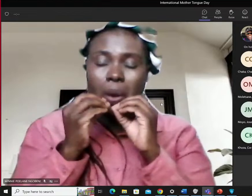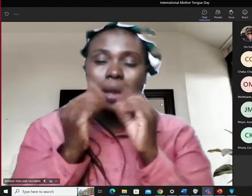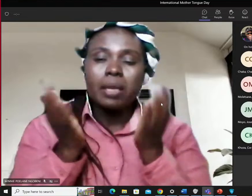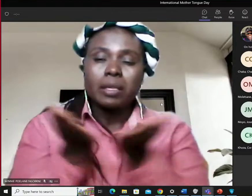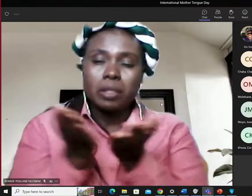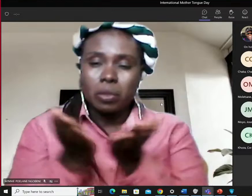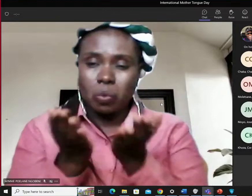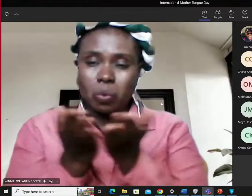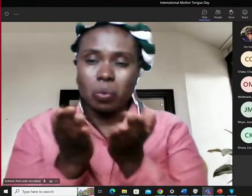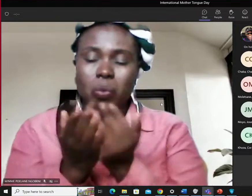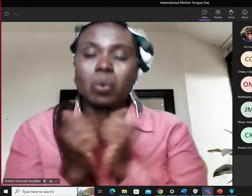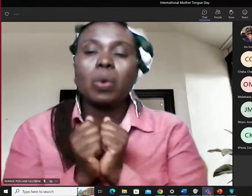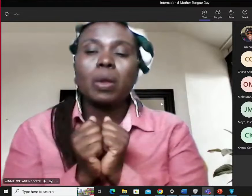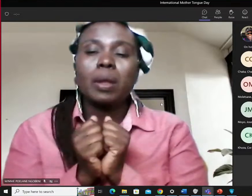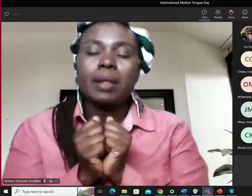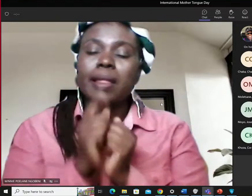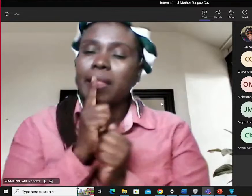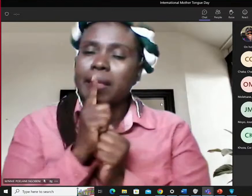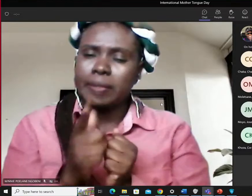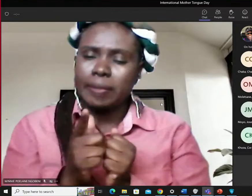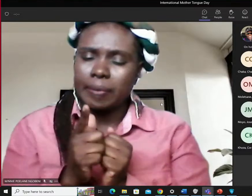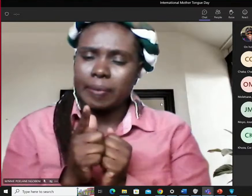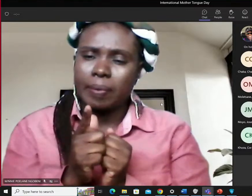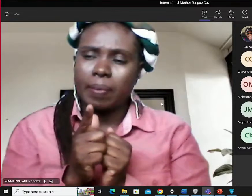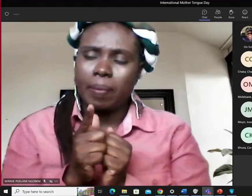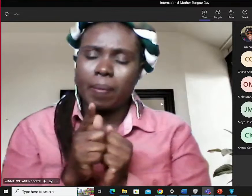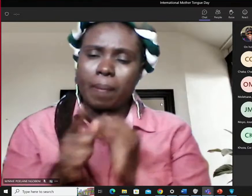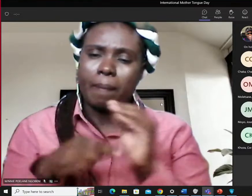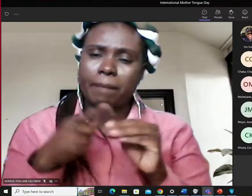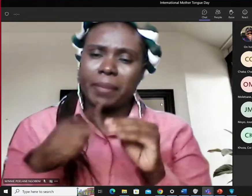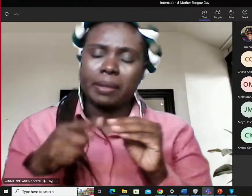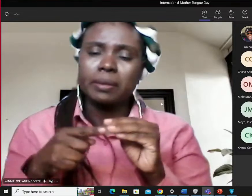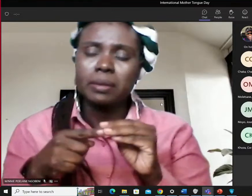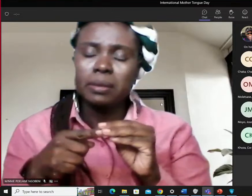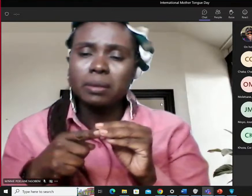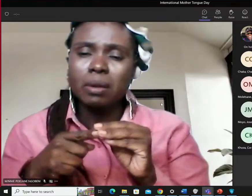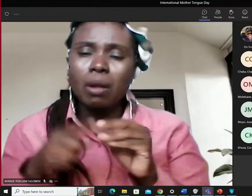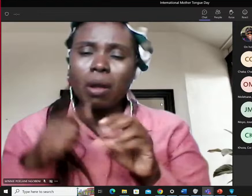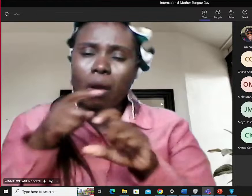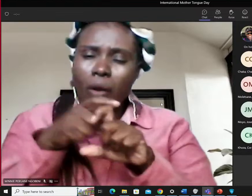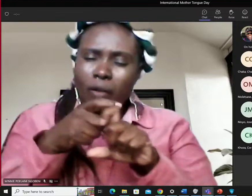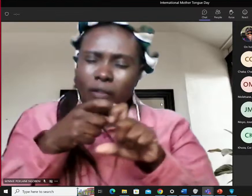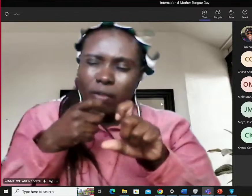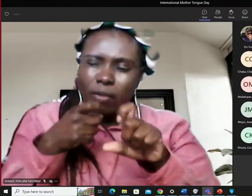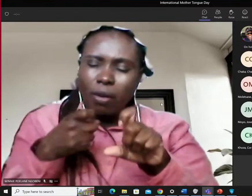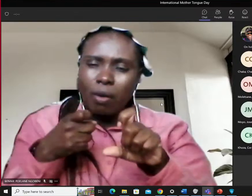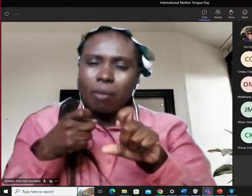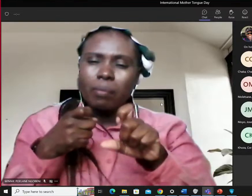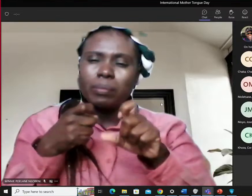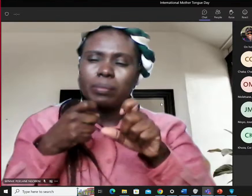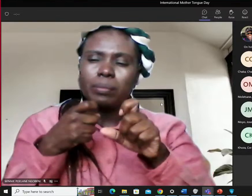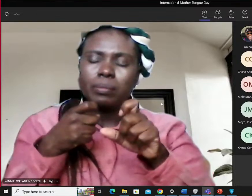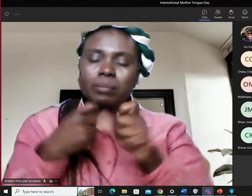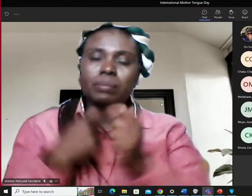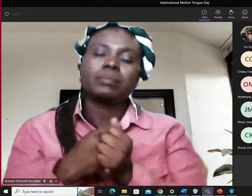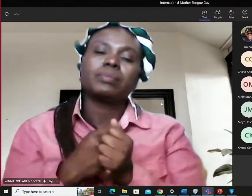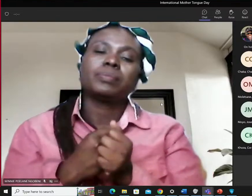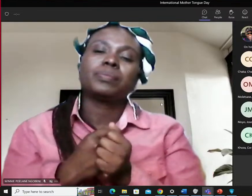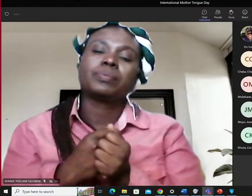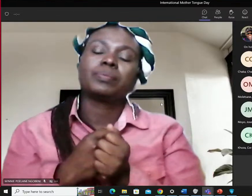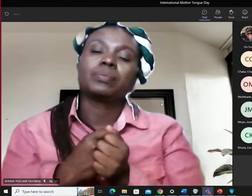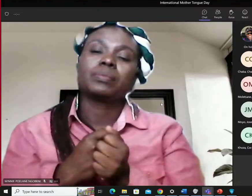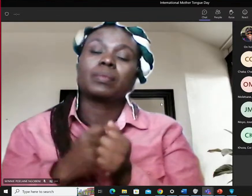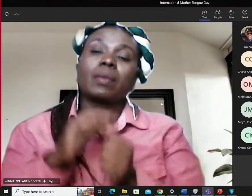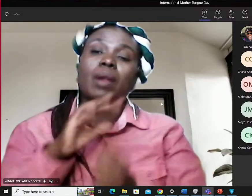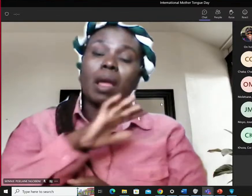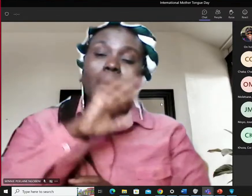sign language developed from clan to clan. Inside the